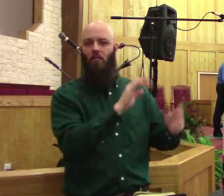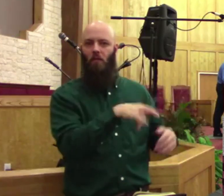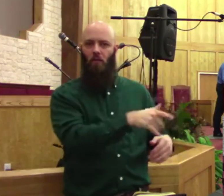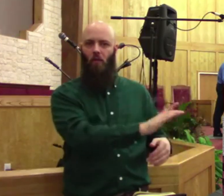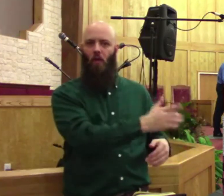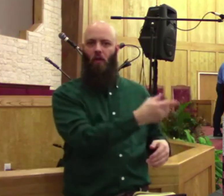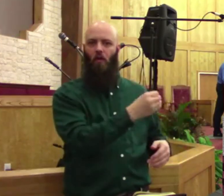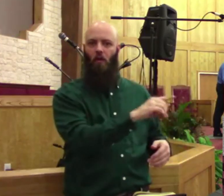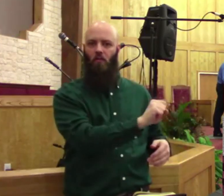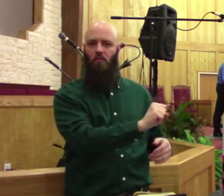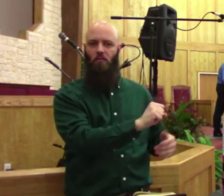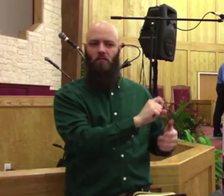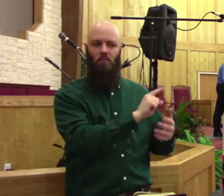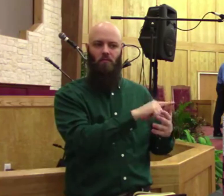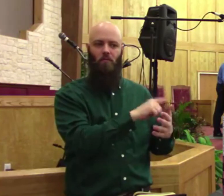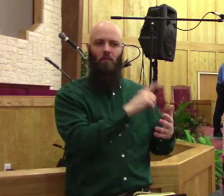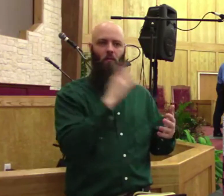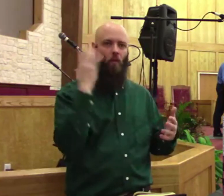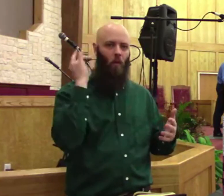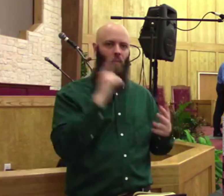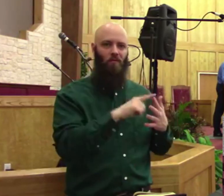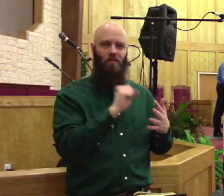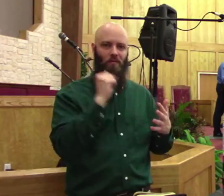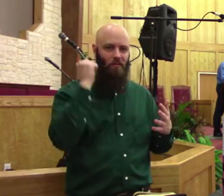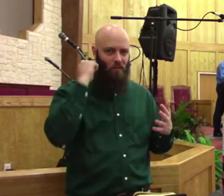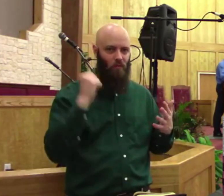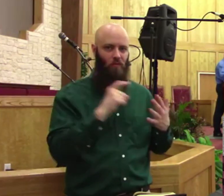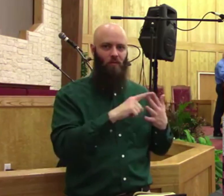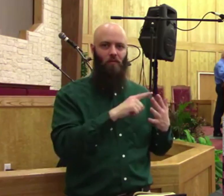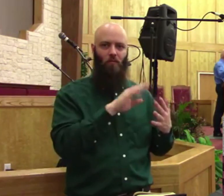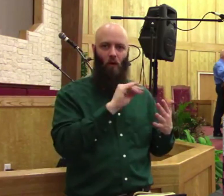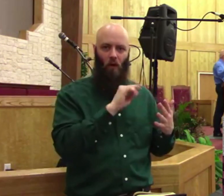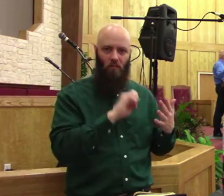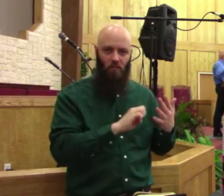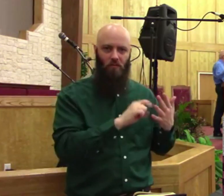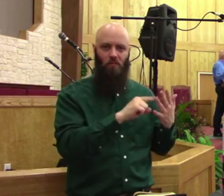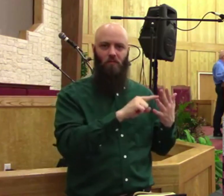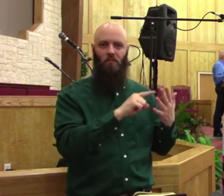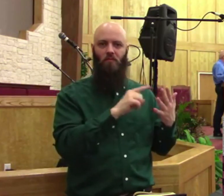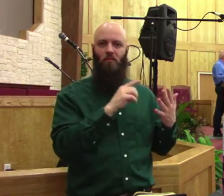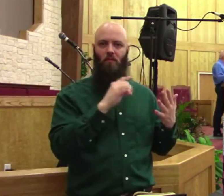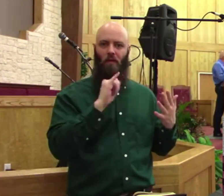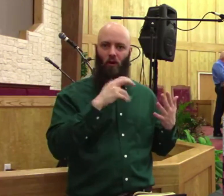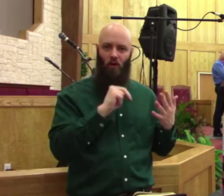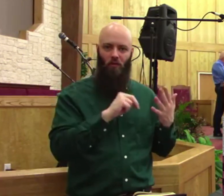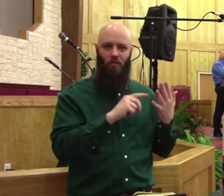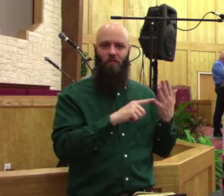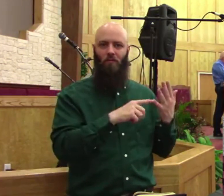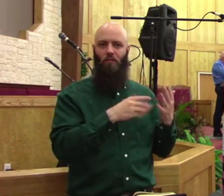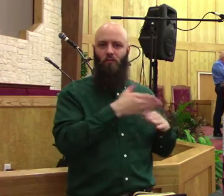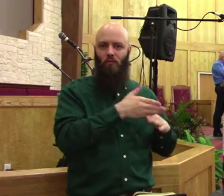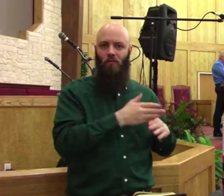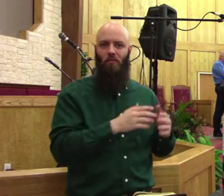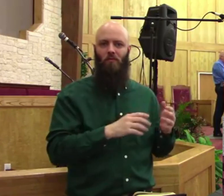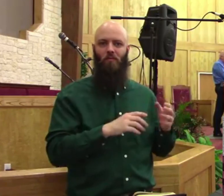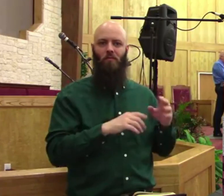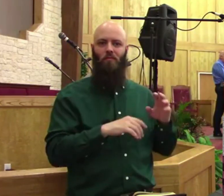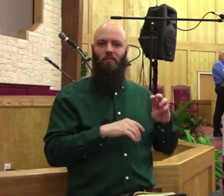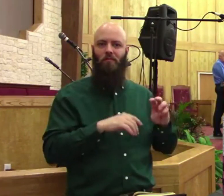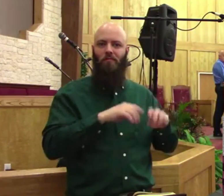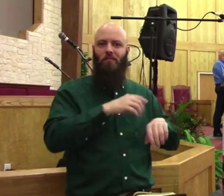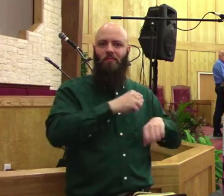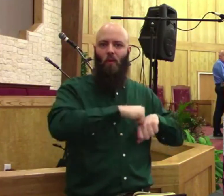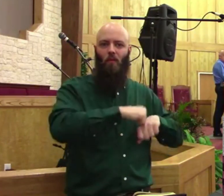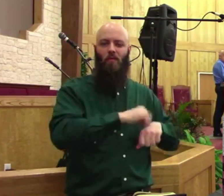4, and praised the gods of gold, silver, bronze, iron, wood, and stone. It's a particular blasphemous